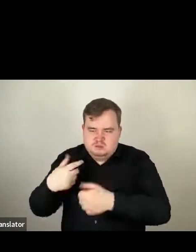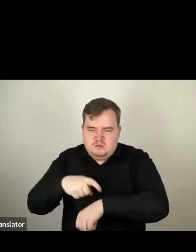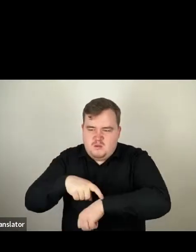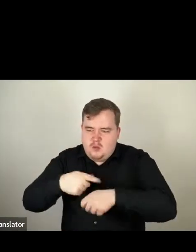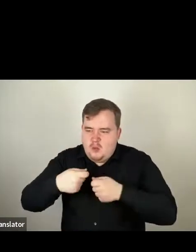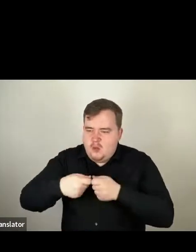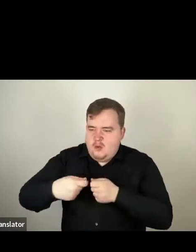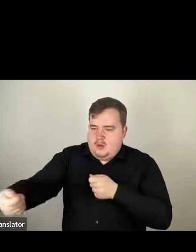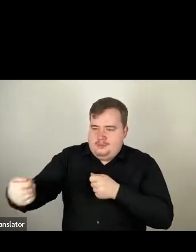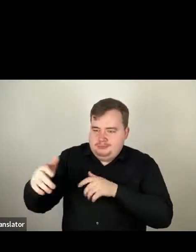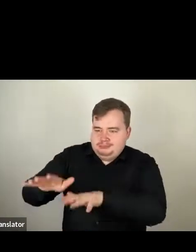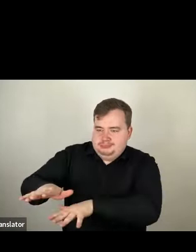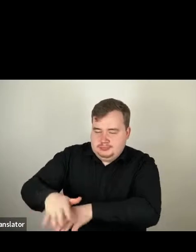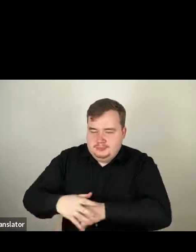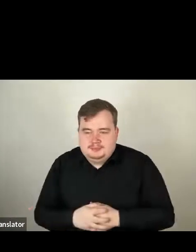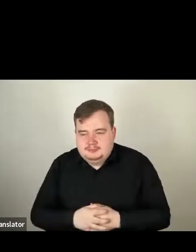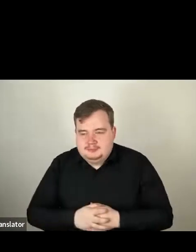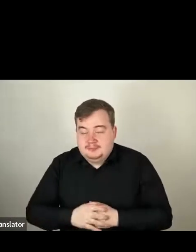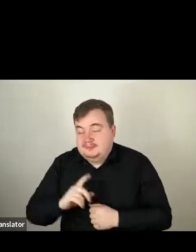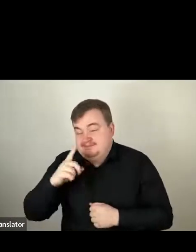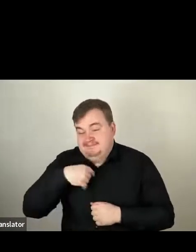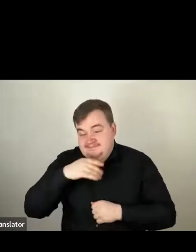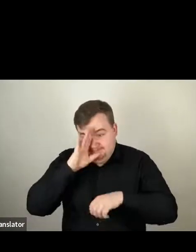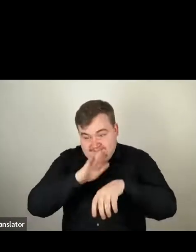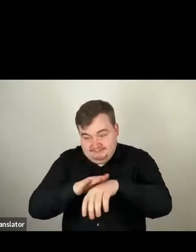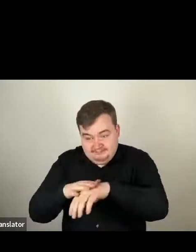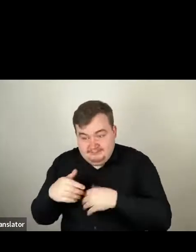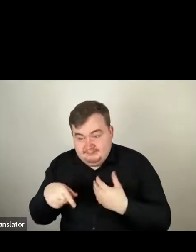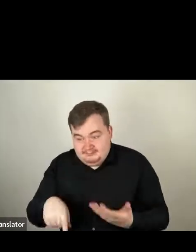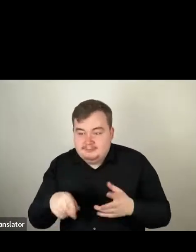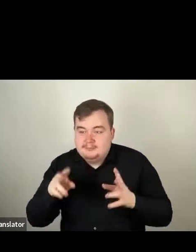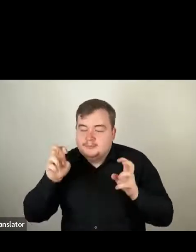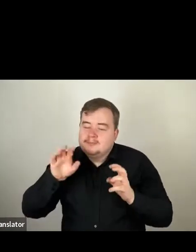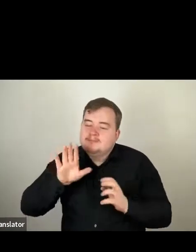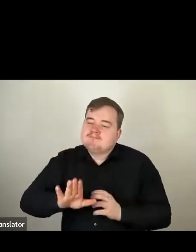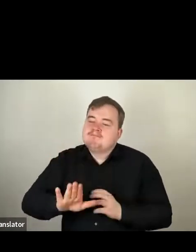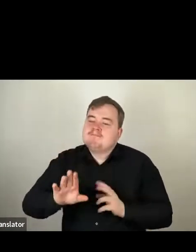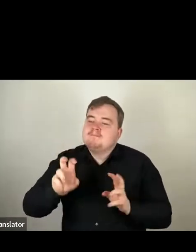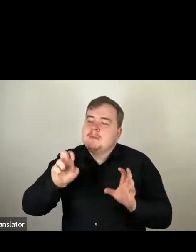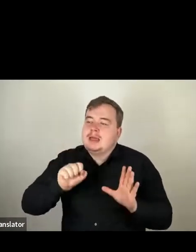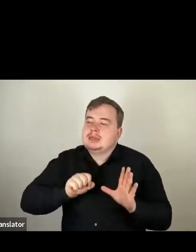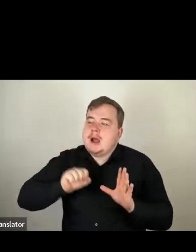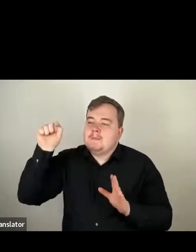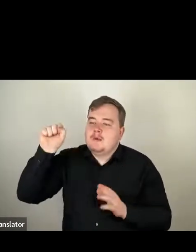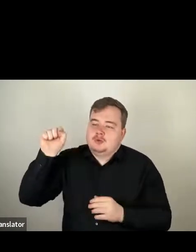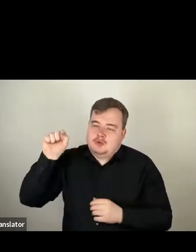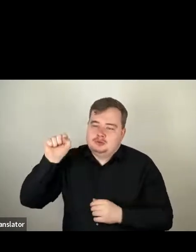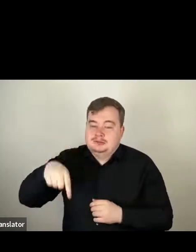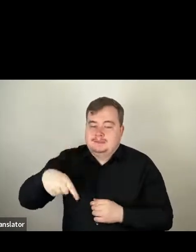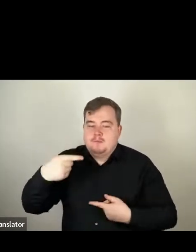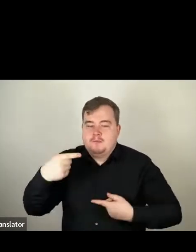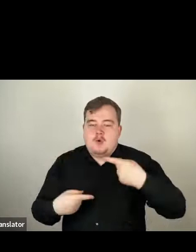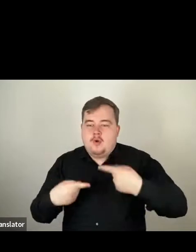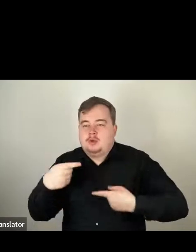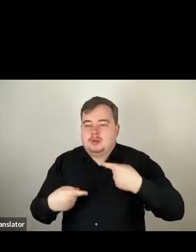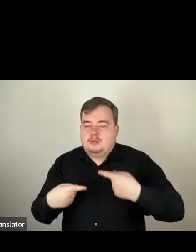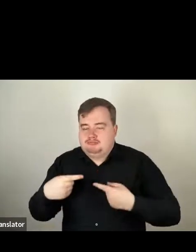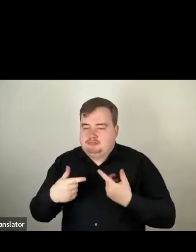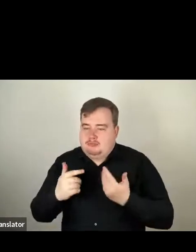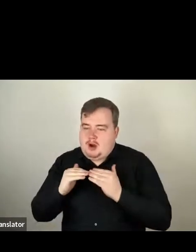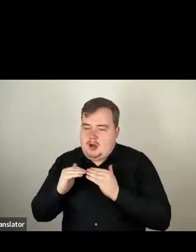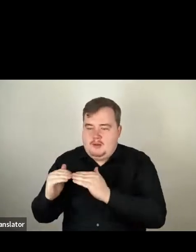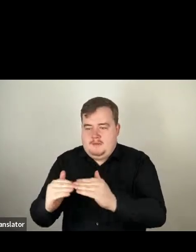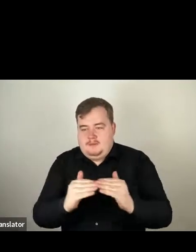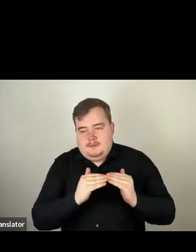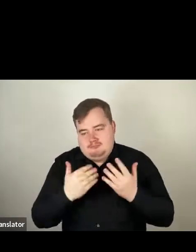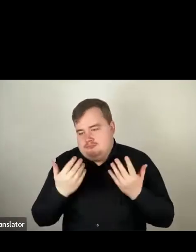her message is very strong for democracy, for equality, for equality, and also for women's